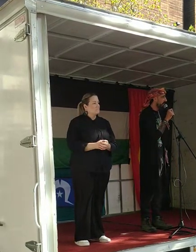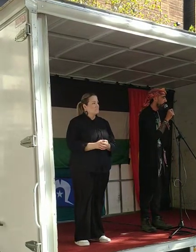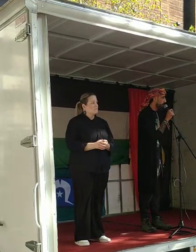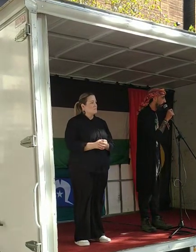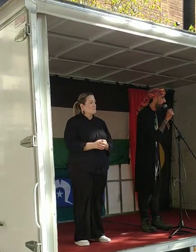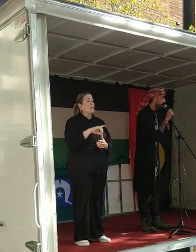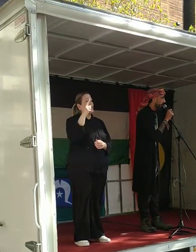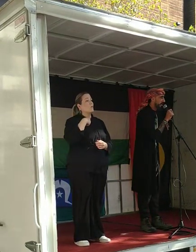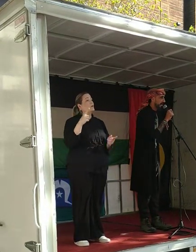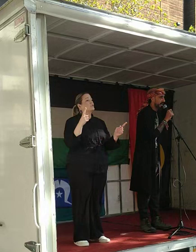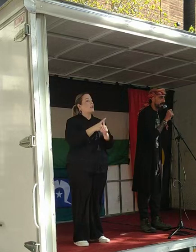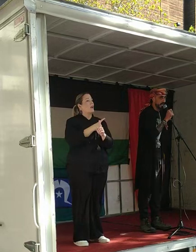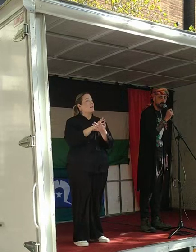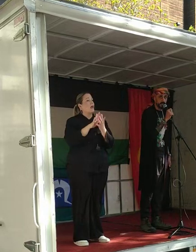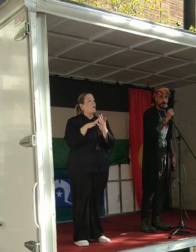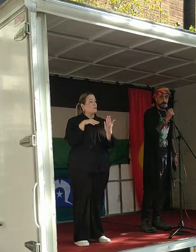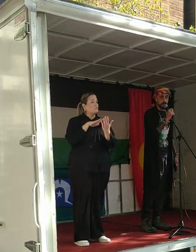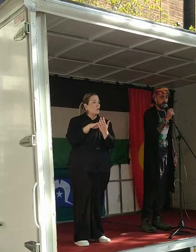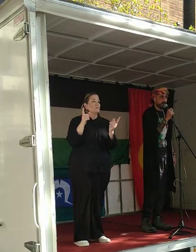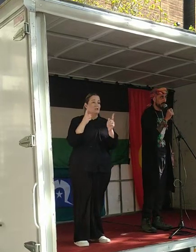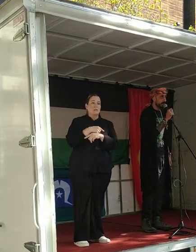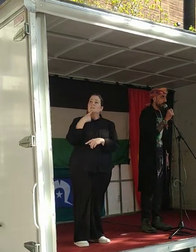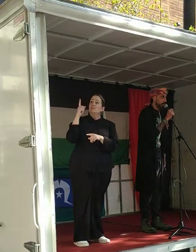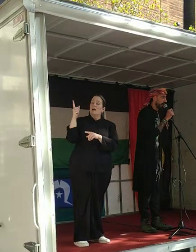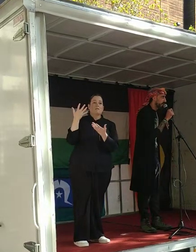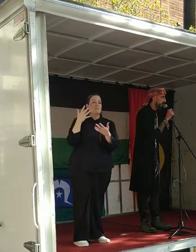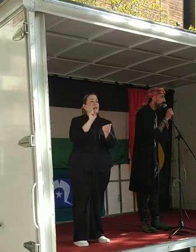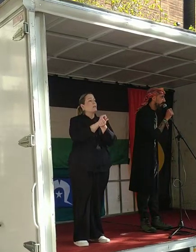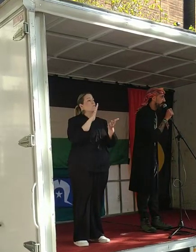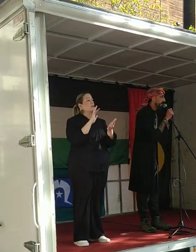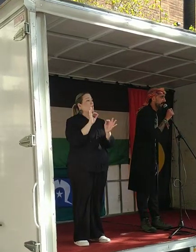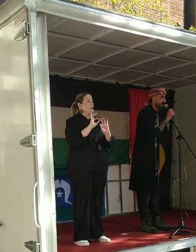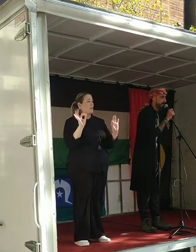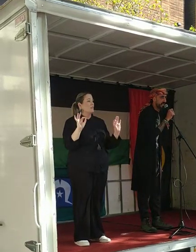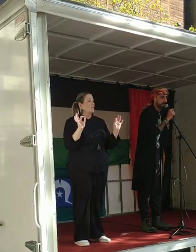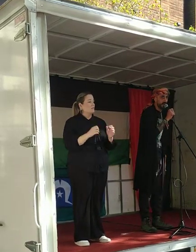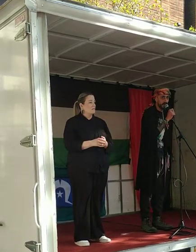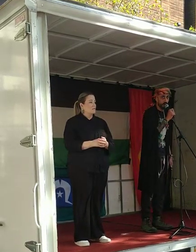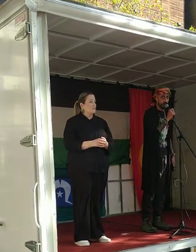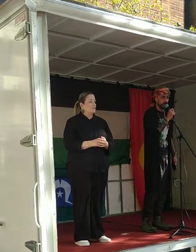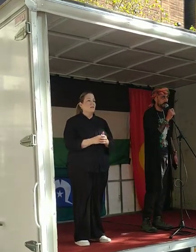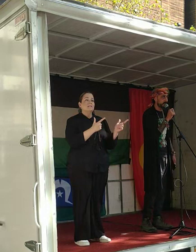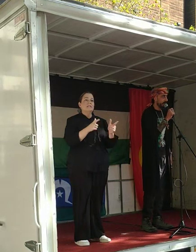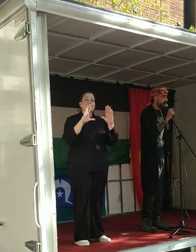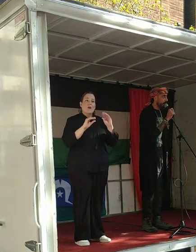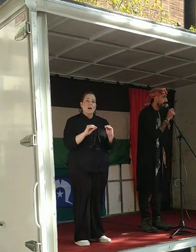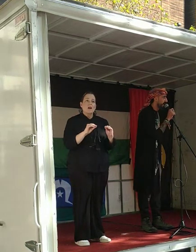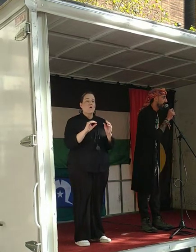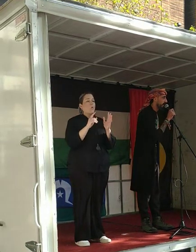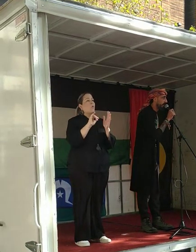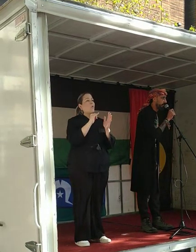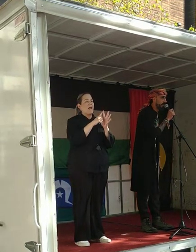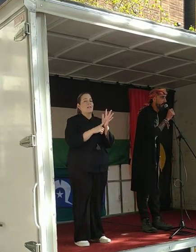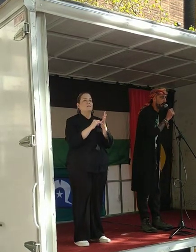we are changing our tone. We are saying to them, liberation or else. We are saying to them, ceasefire or else. We